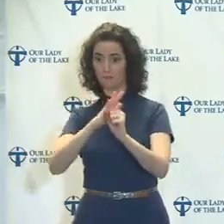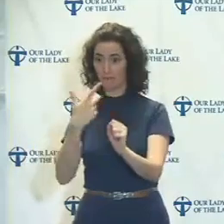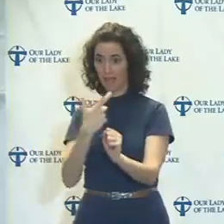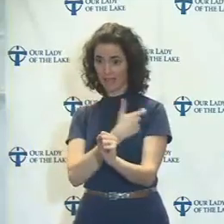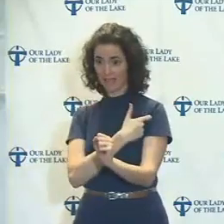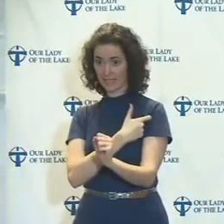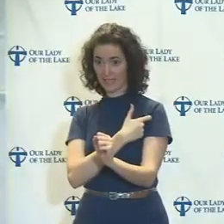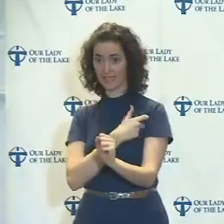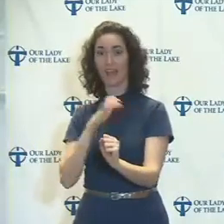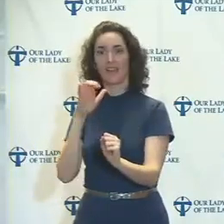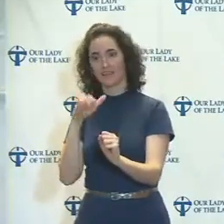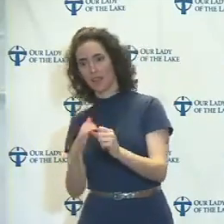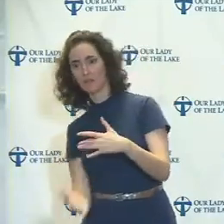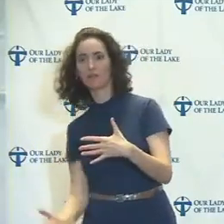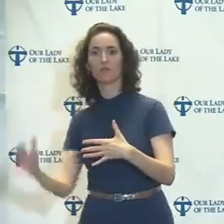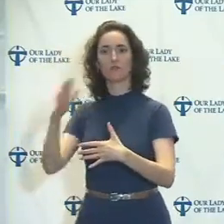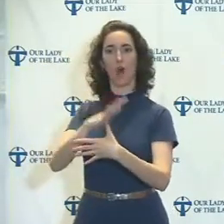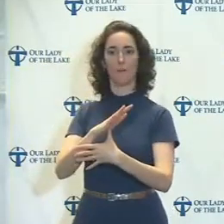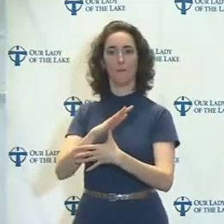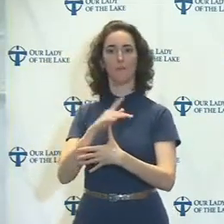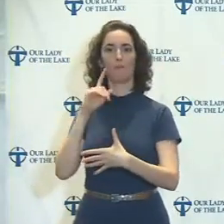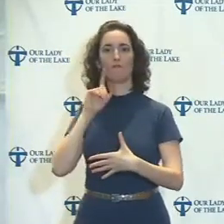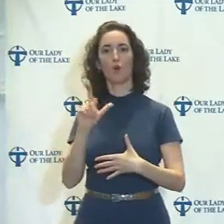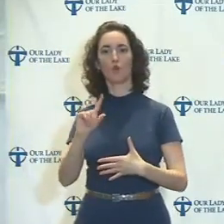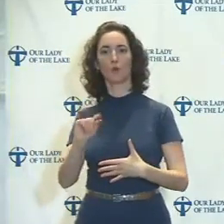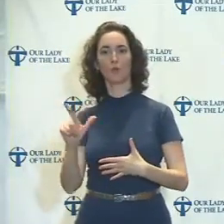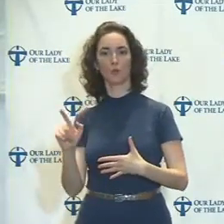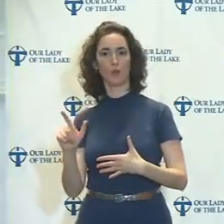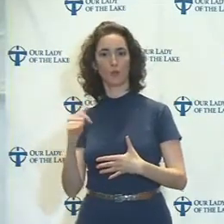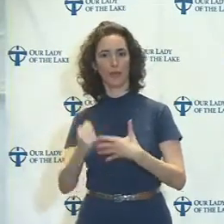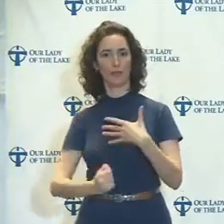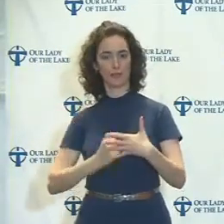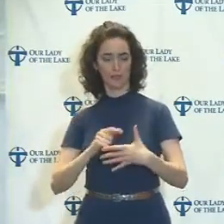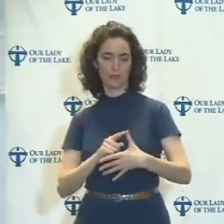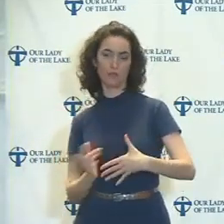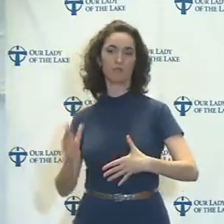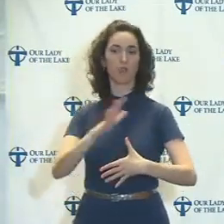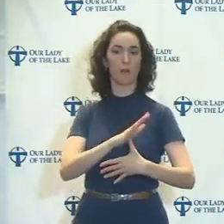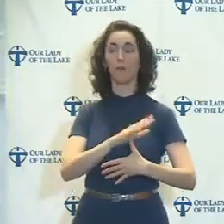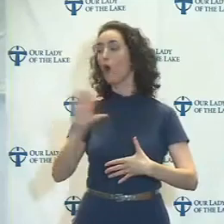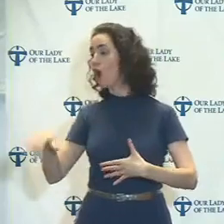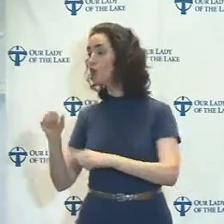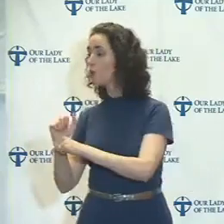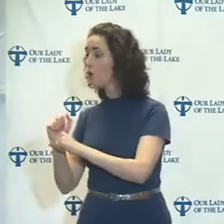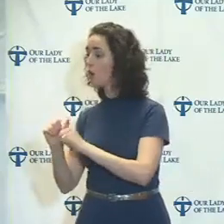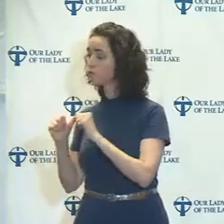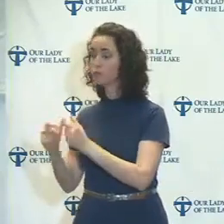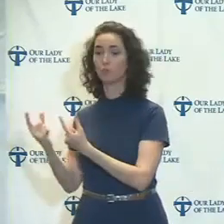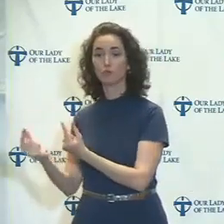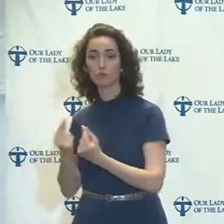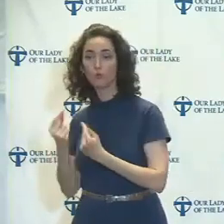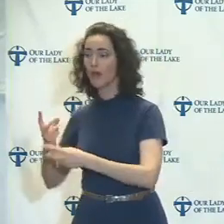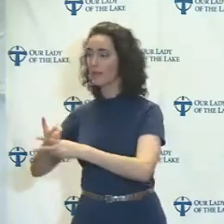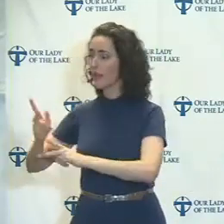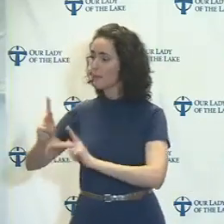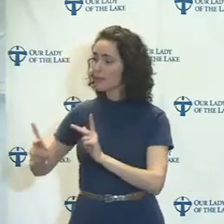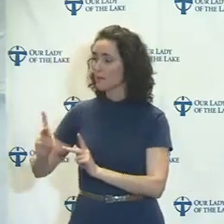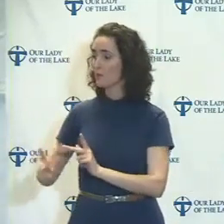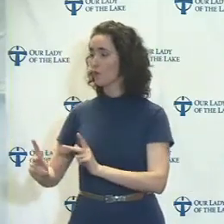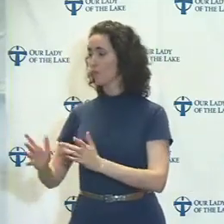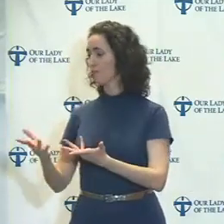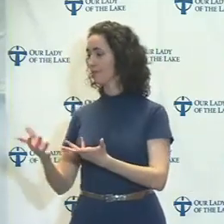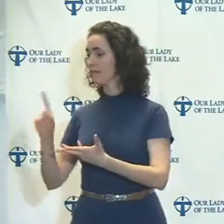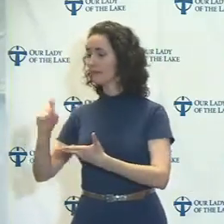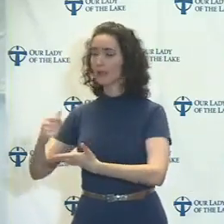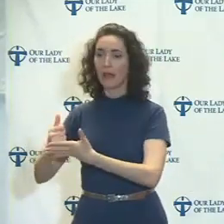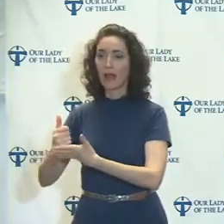the #1 initiative for us in 2021, without a doubt. We'll continue to do the excellent work that we do in caring for people who are desperately